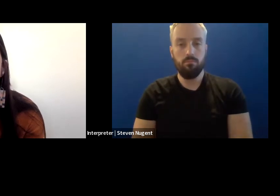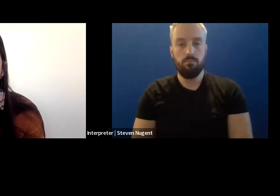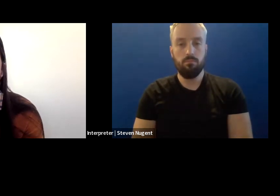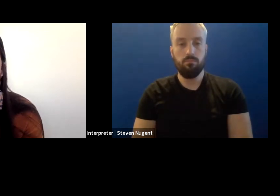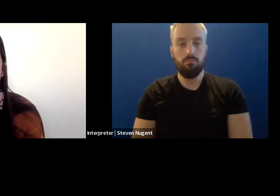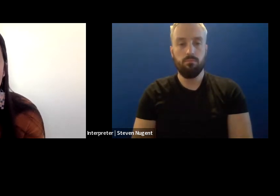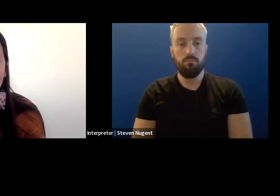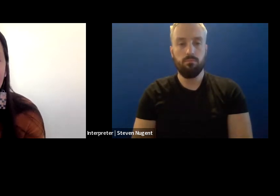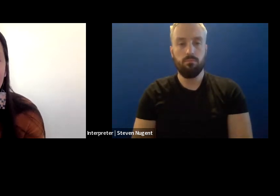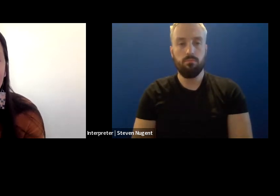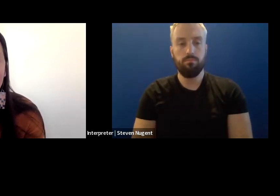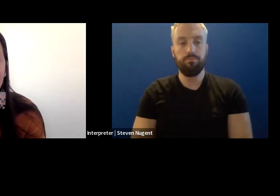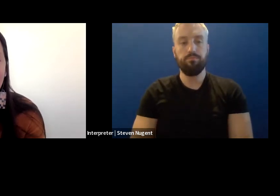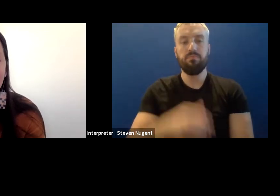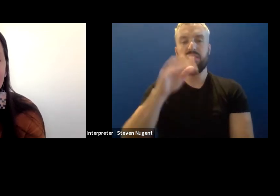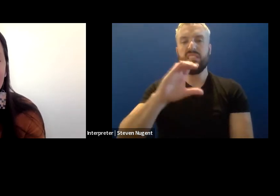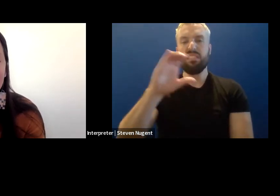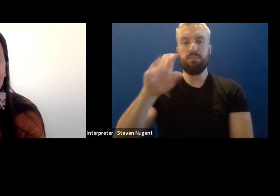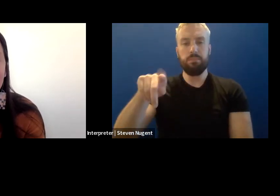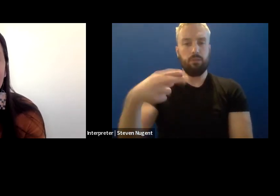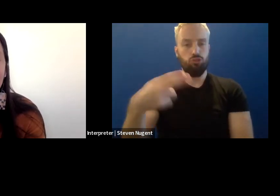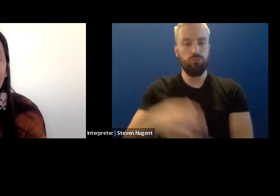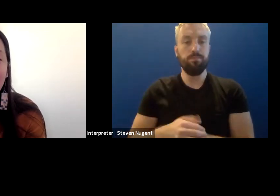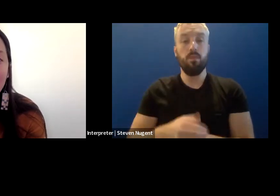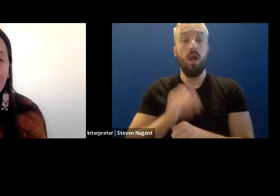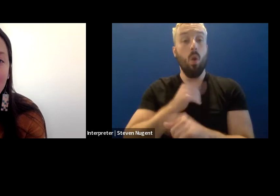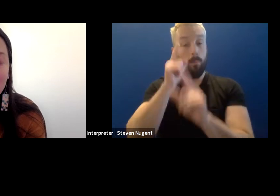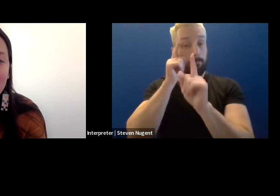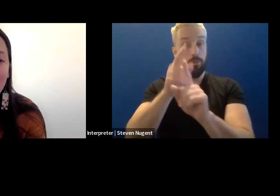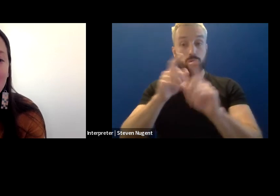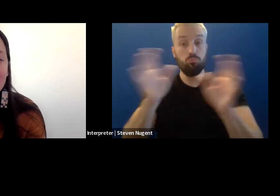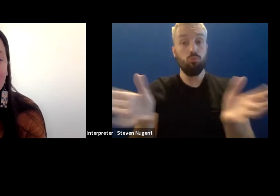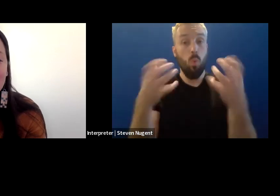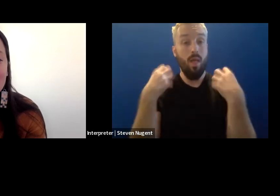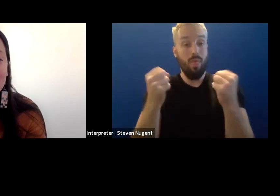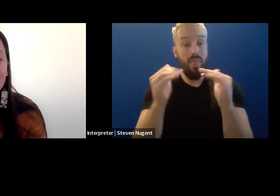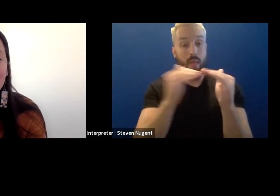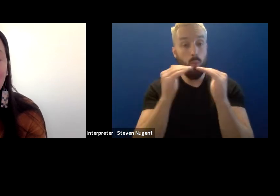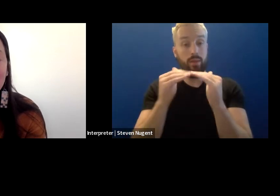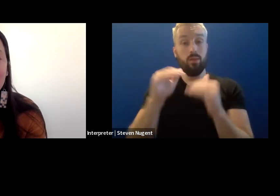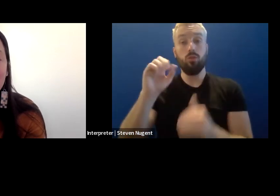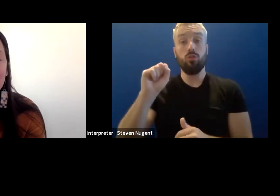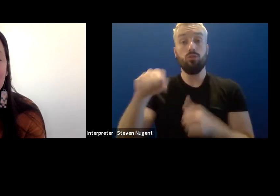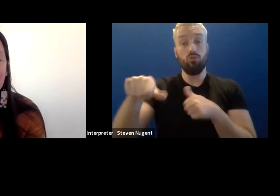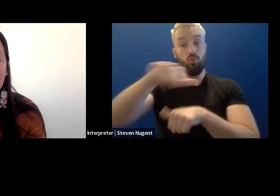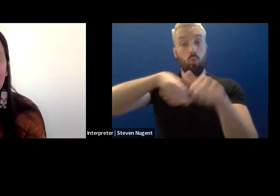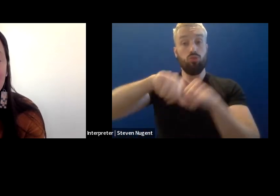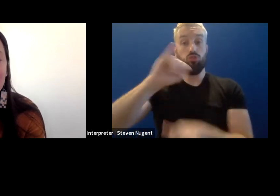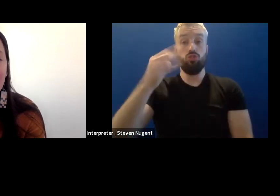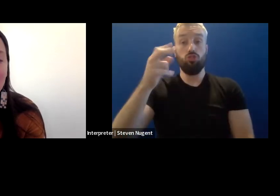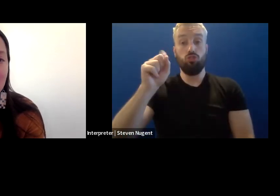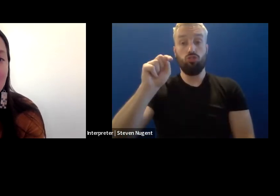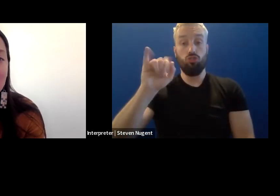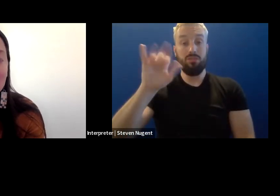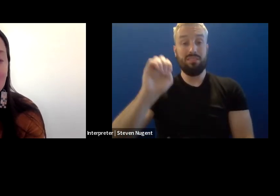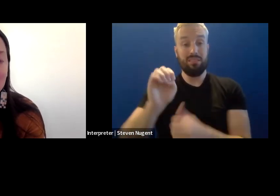A little bit about CCPH. Our mission is to promote health equity and social justice through partnerships between communities